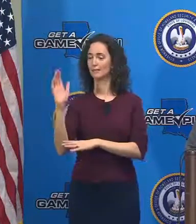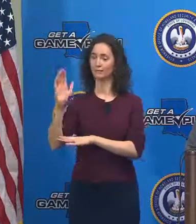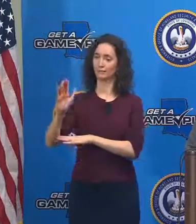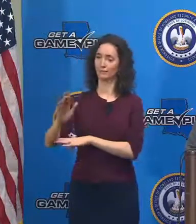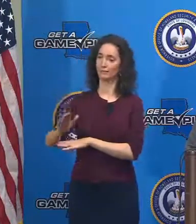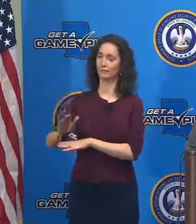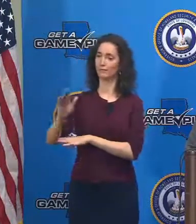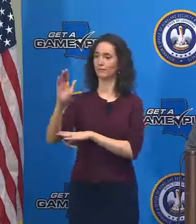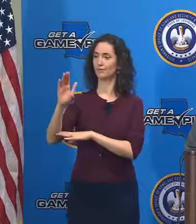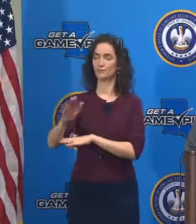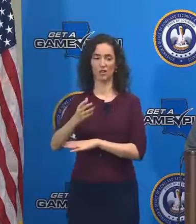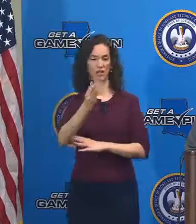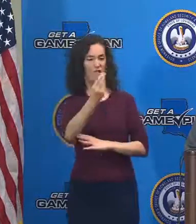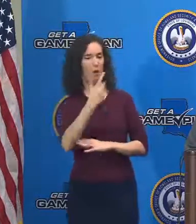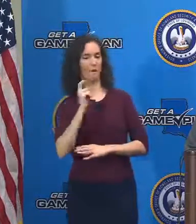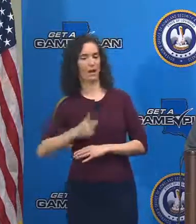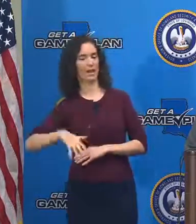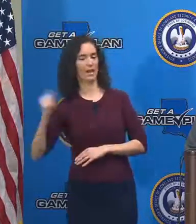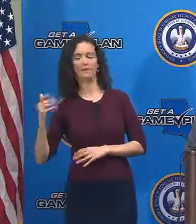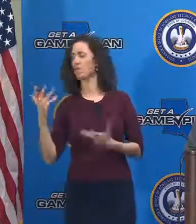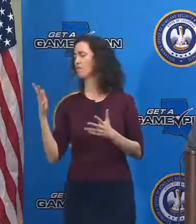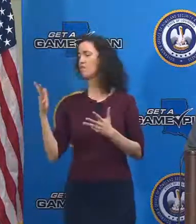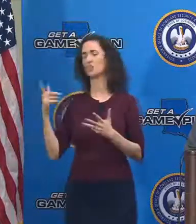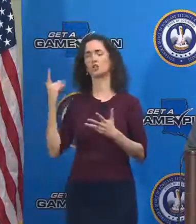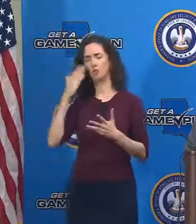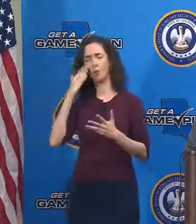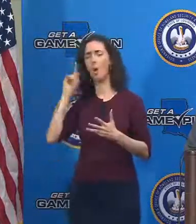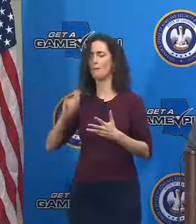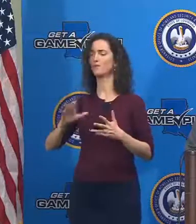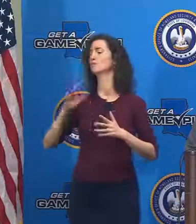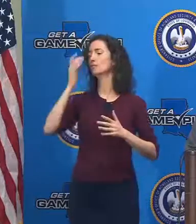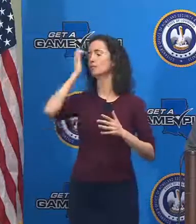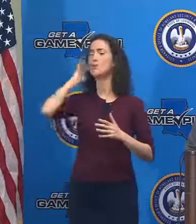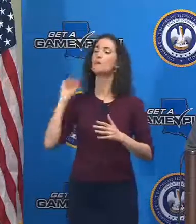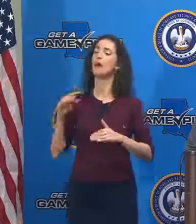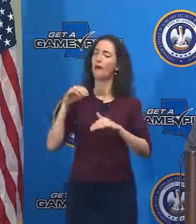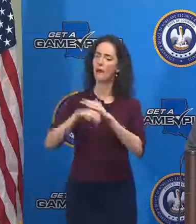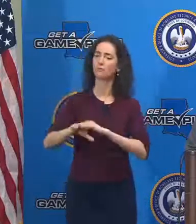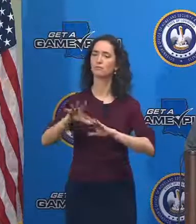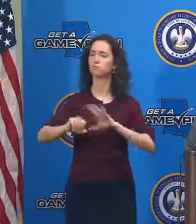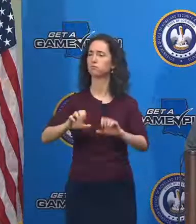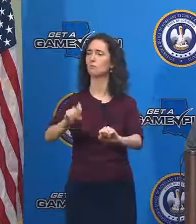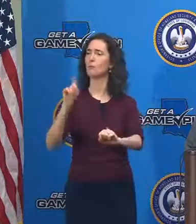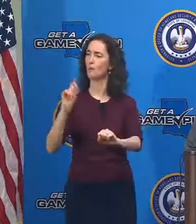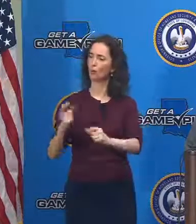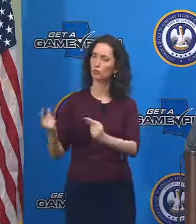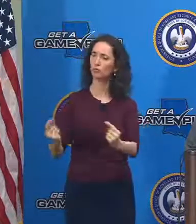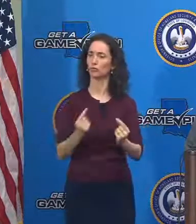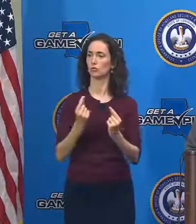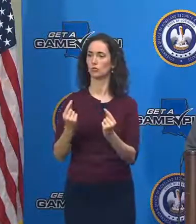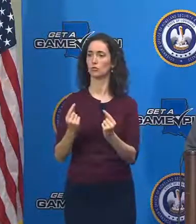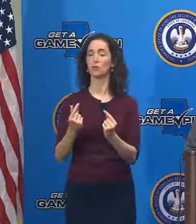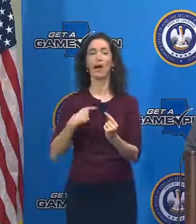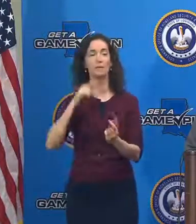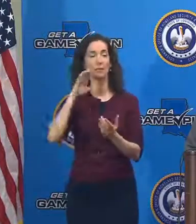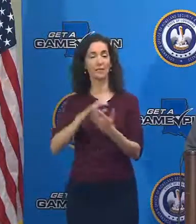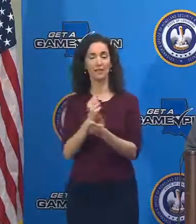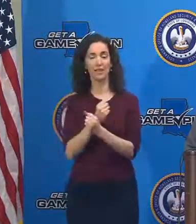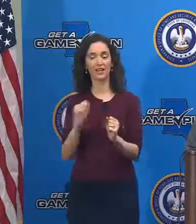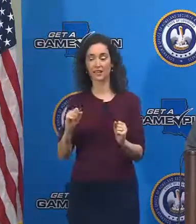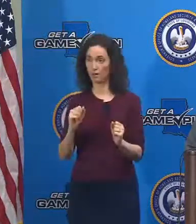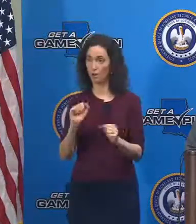were told to exit the property, we knew we had to get in there, and we responded immediately. And I believe those rescue efforts were